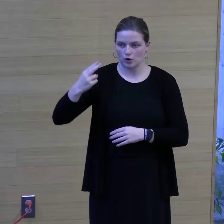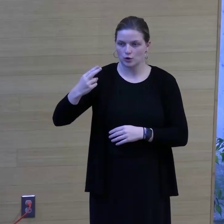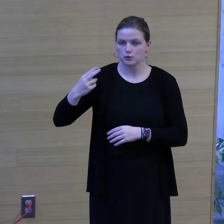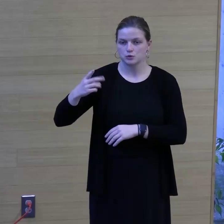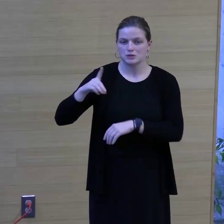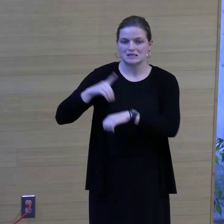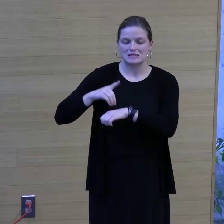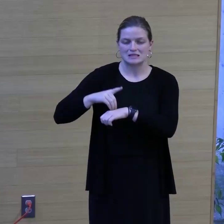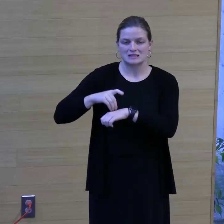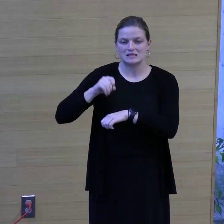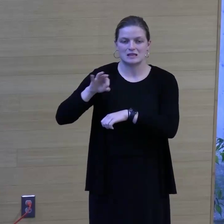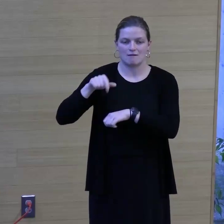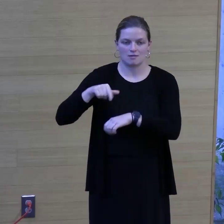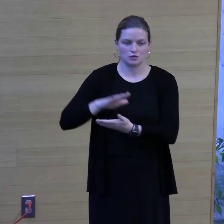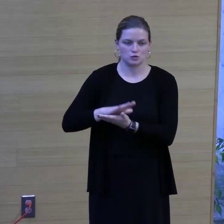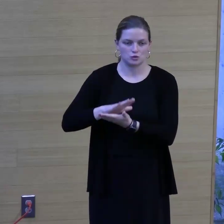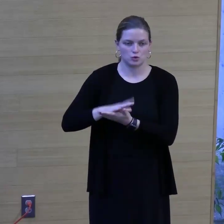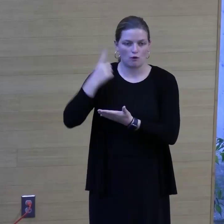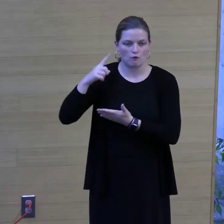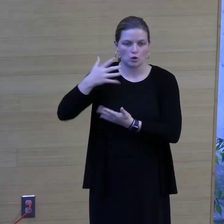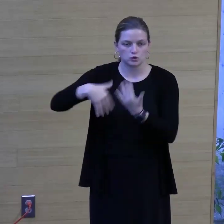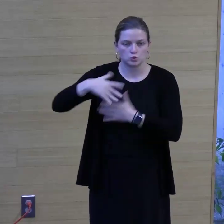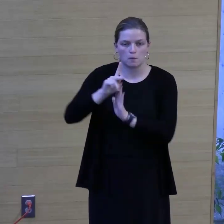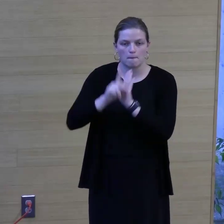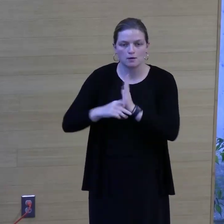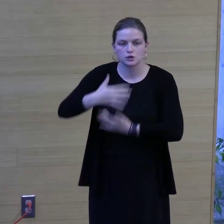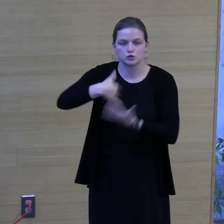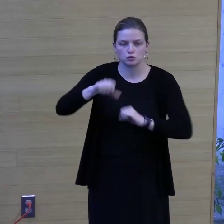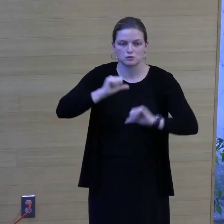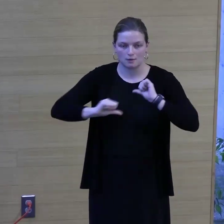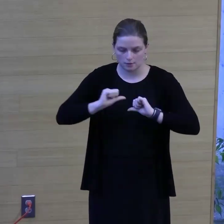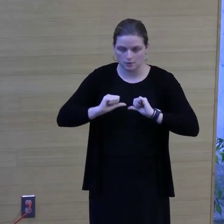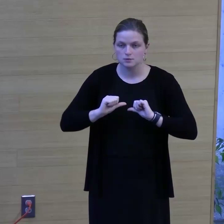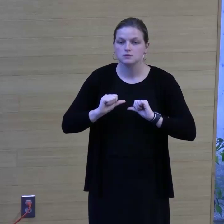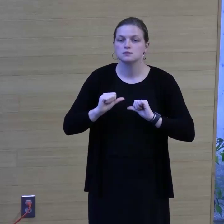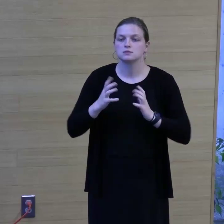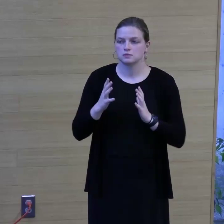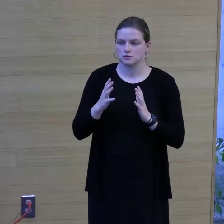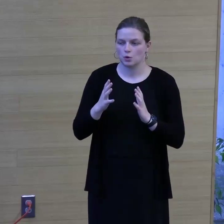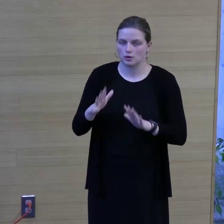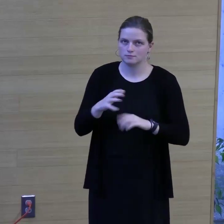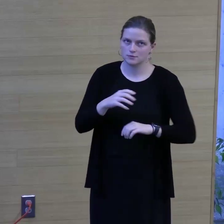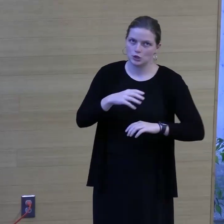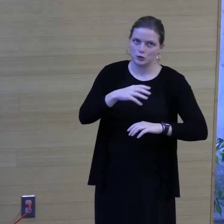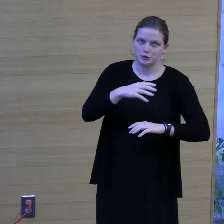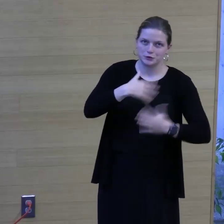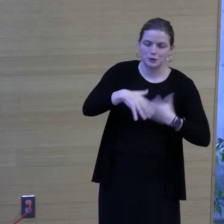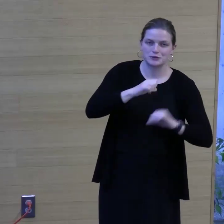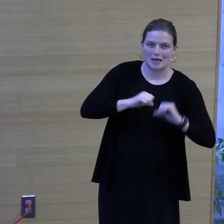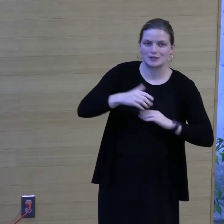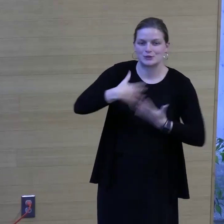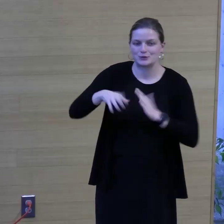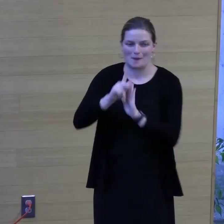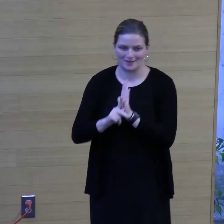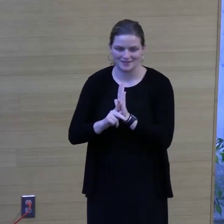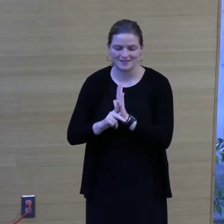of the School of Social Policy and Social Science, Social Science and Social Policy, I